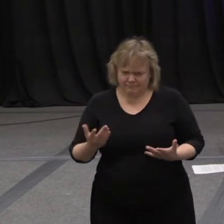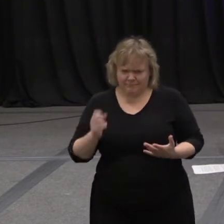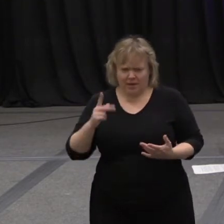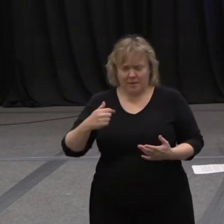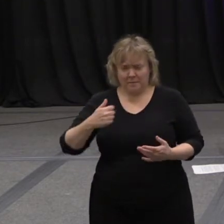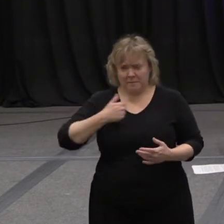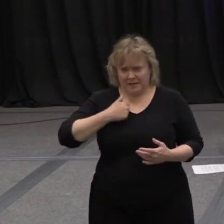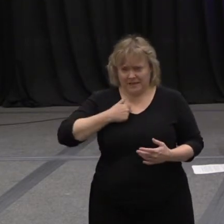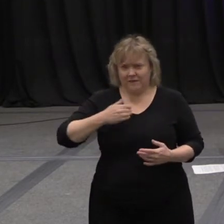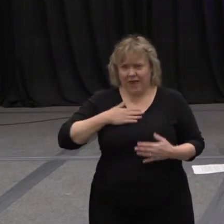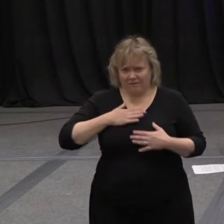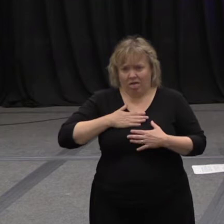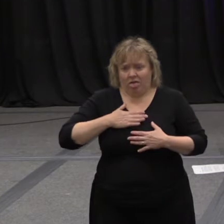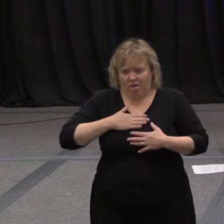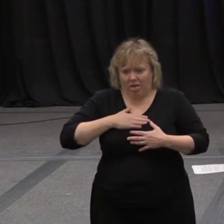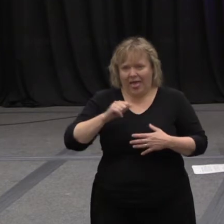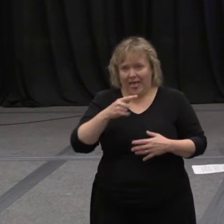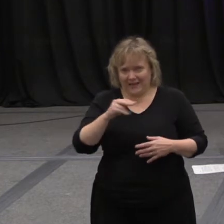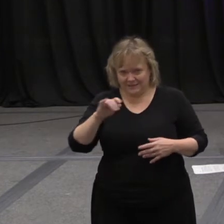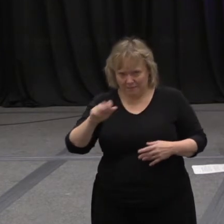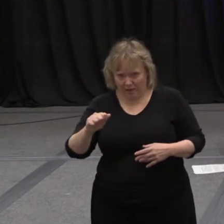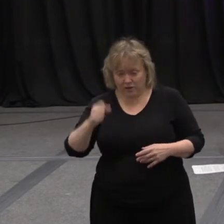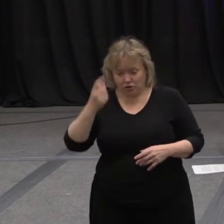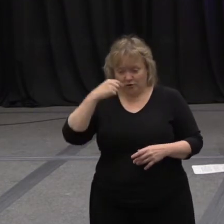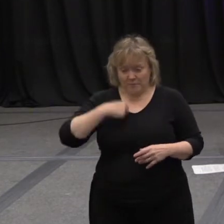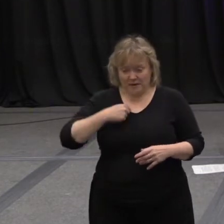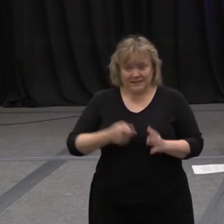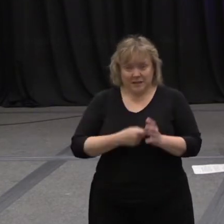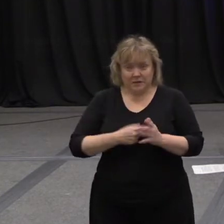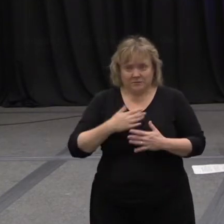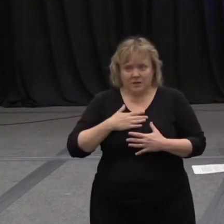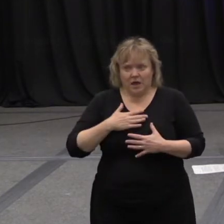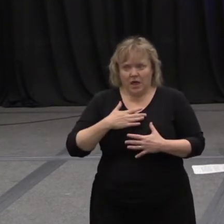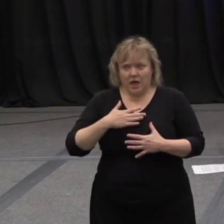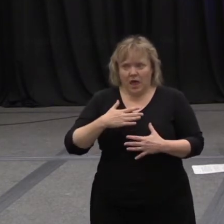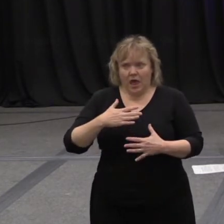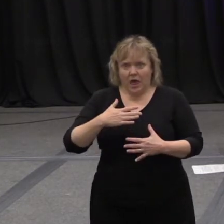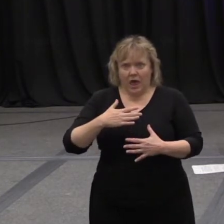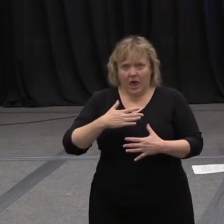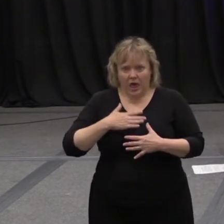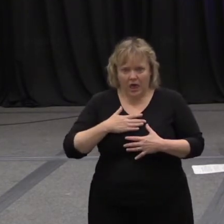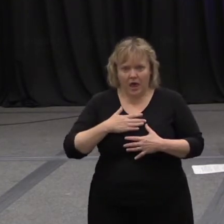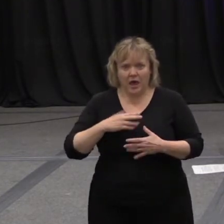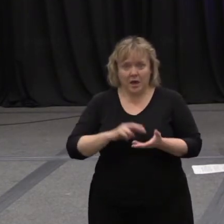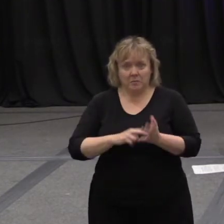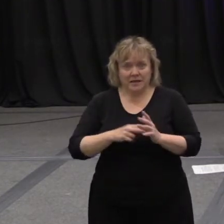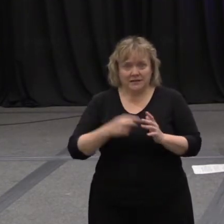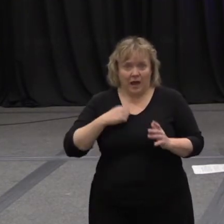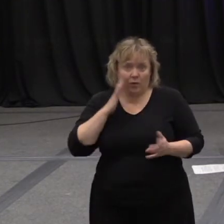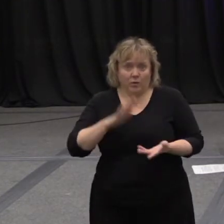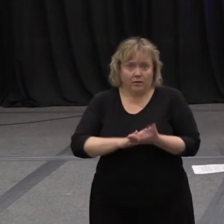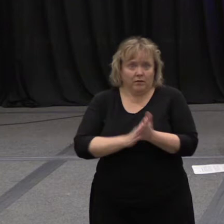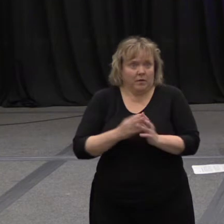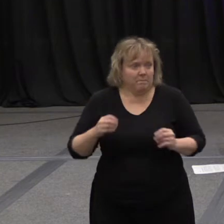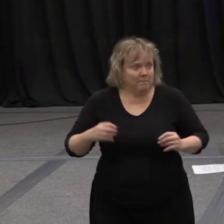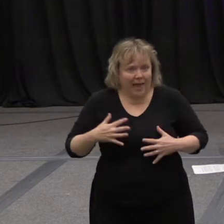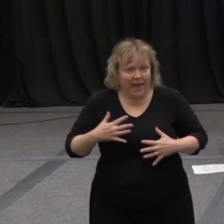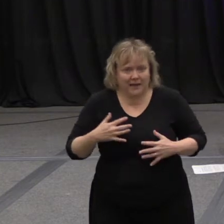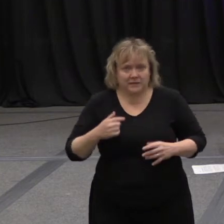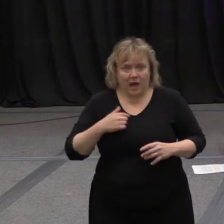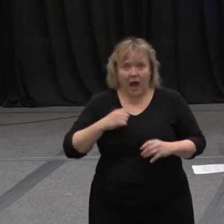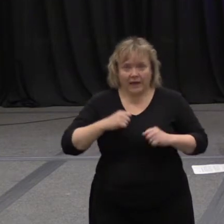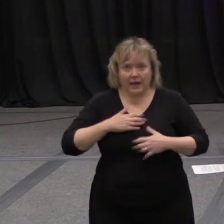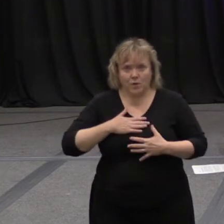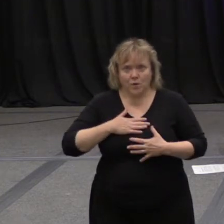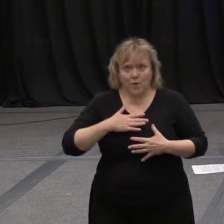asthma. Like, sometimes taking a deep breath is going to trigger a panic attack that you wouldn't believe, because I can take